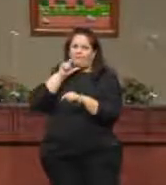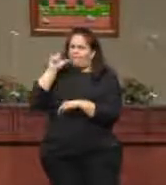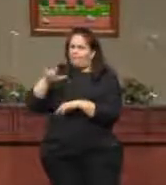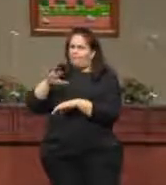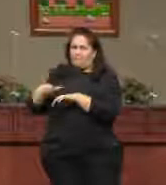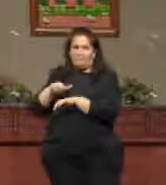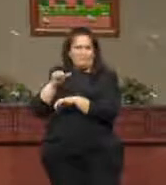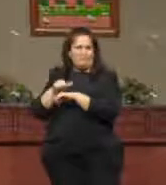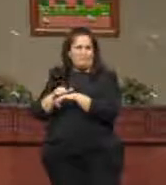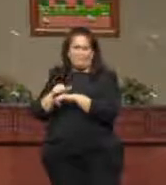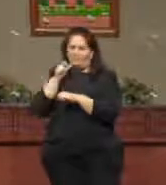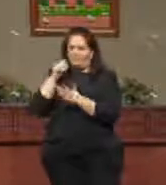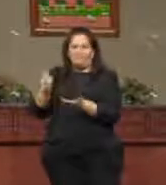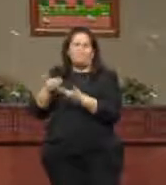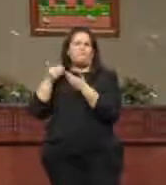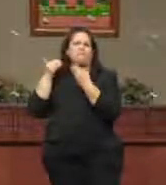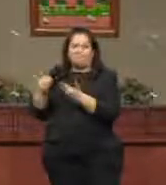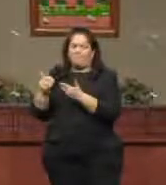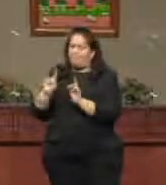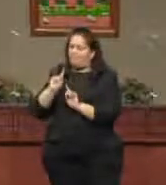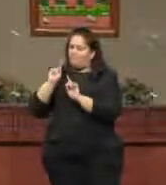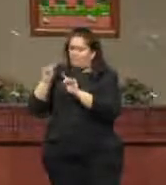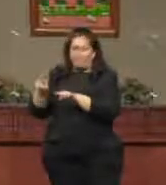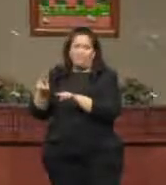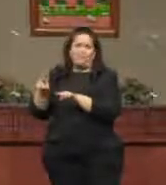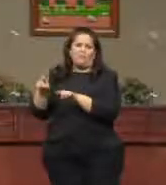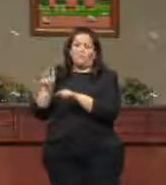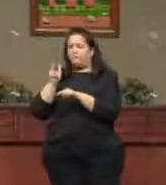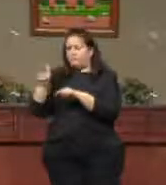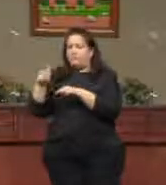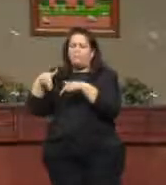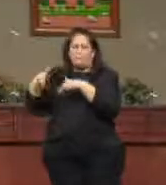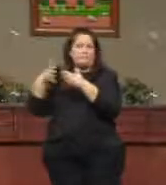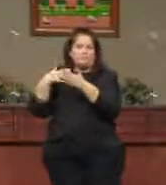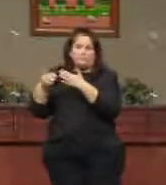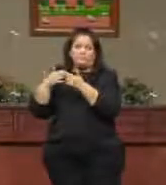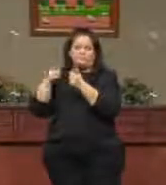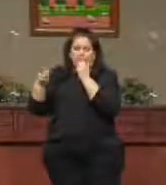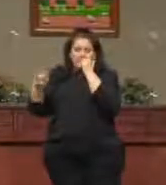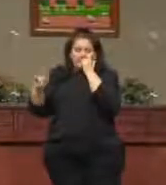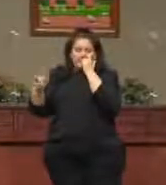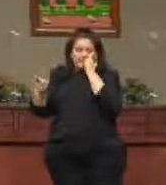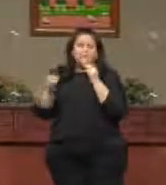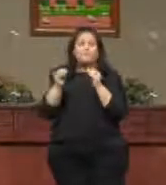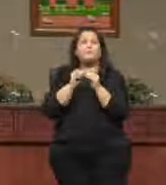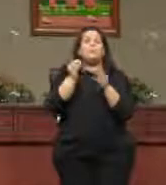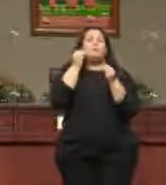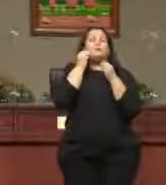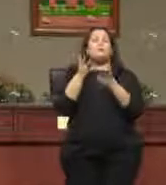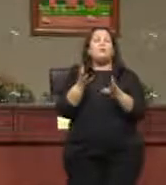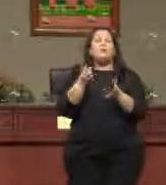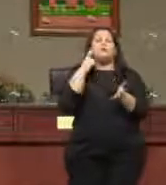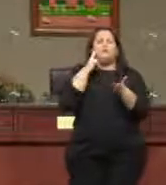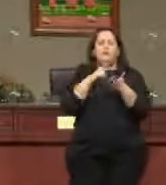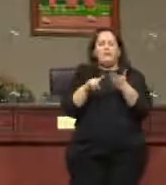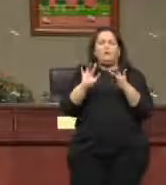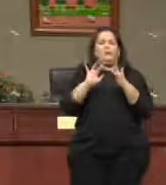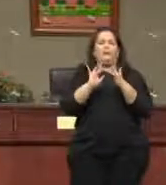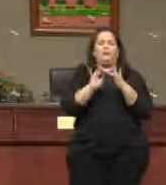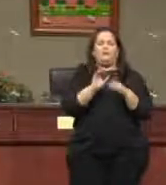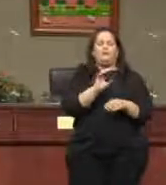necessary. Individuals can simply walk or drive up to that location. For more details, again, you can visit our website